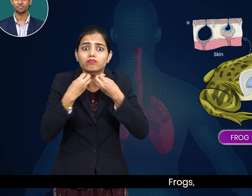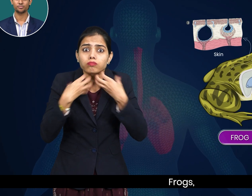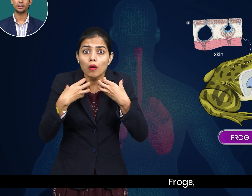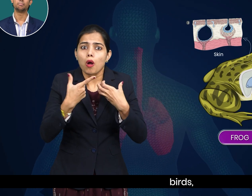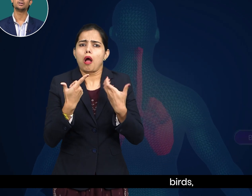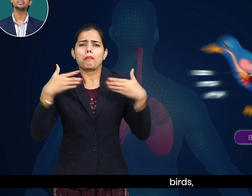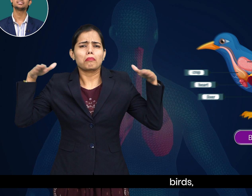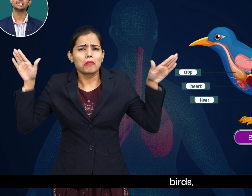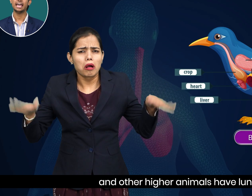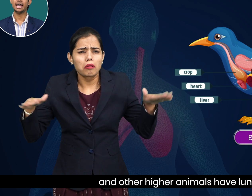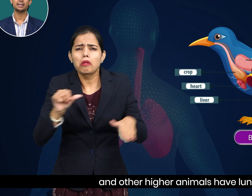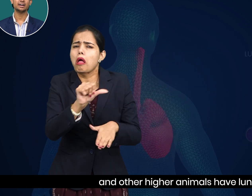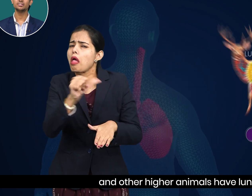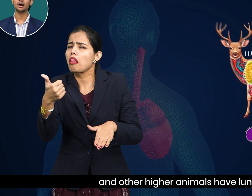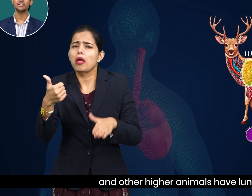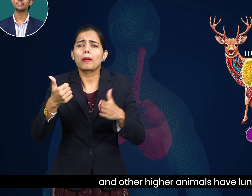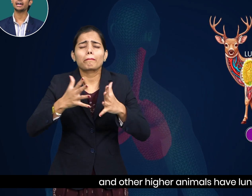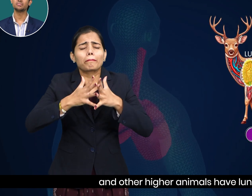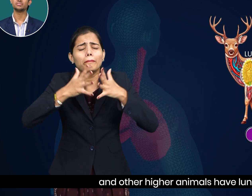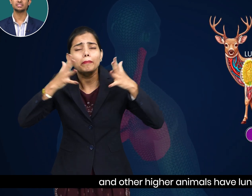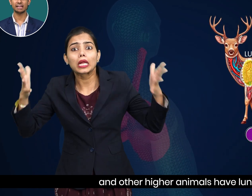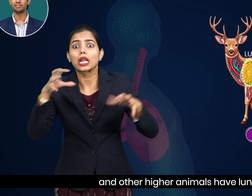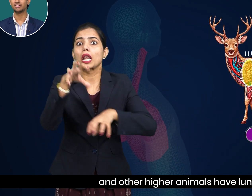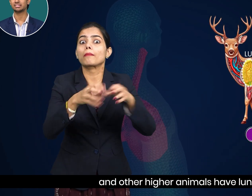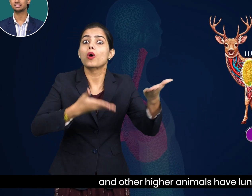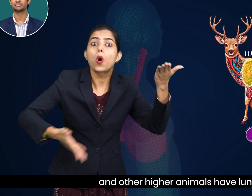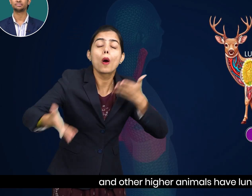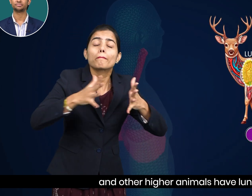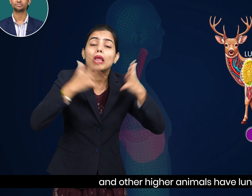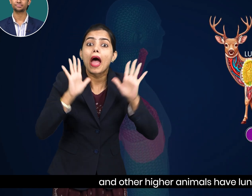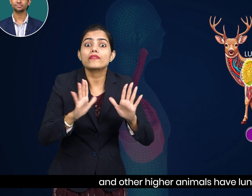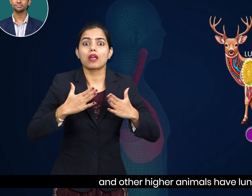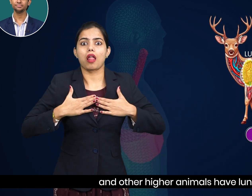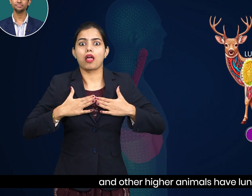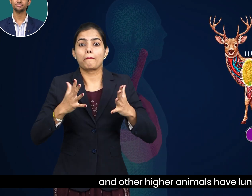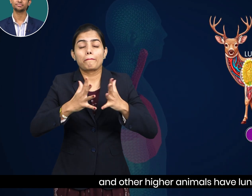Frogs, birds, and other higher animals have lungs.